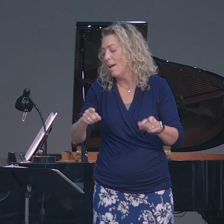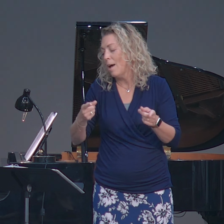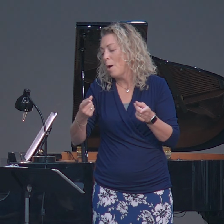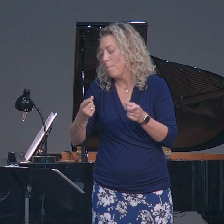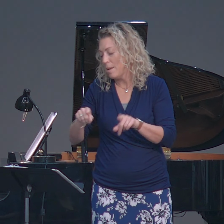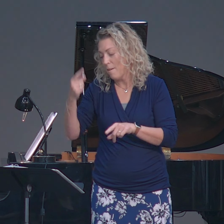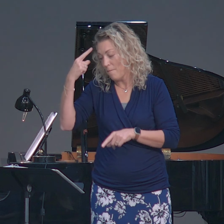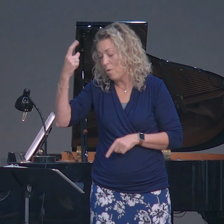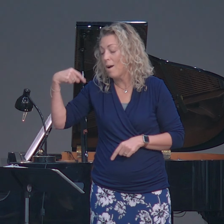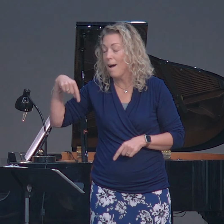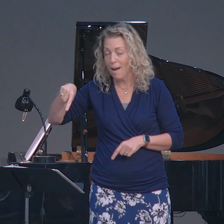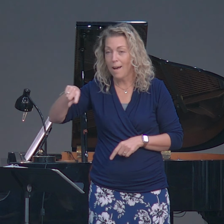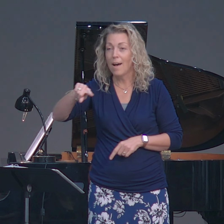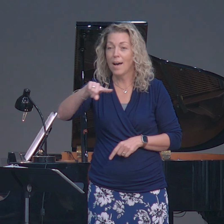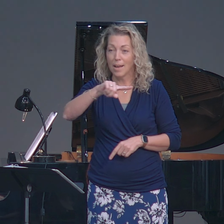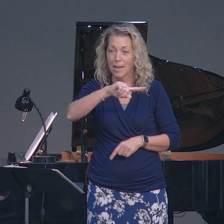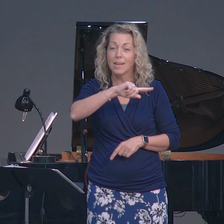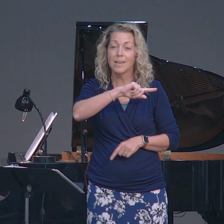come to